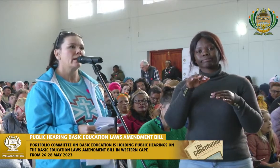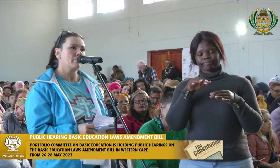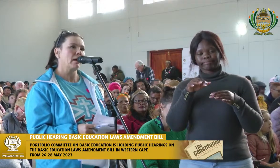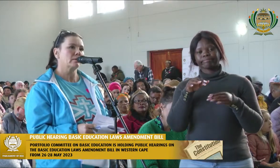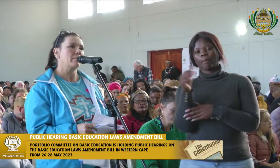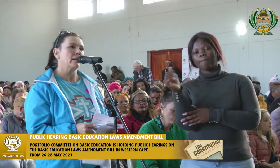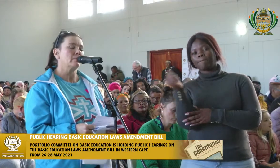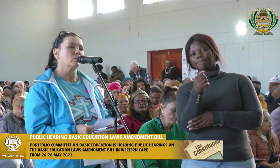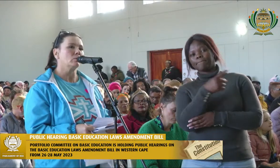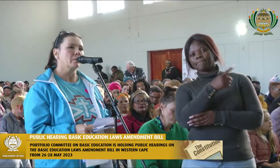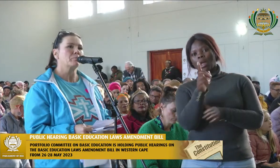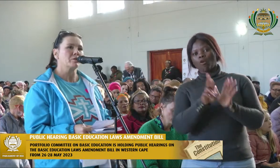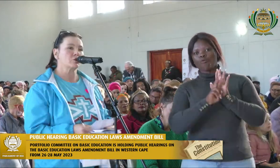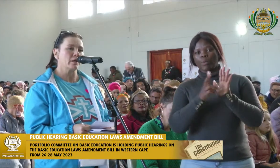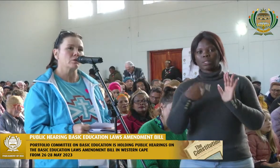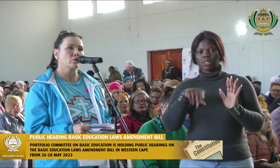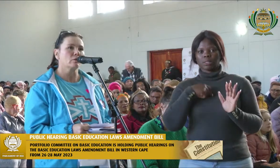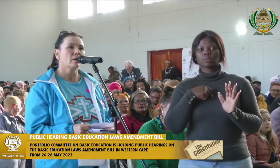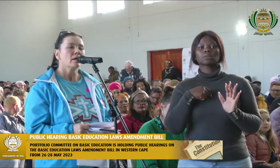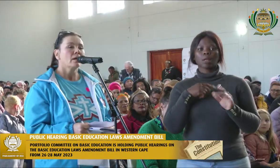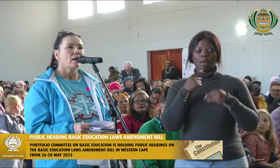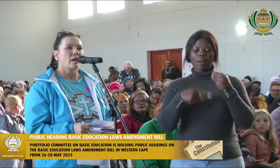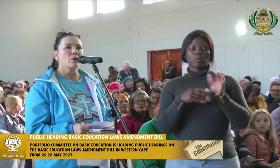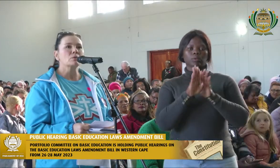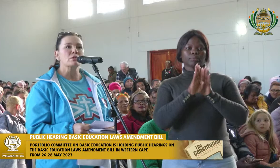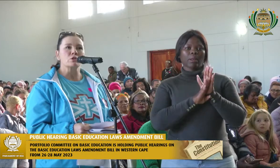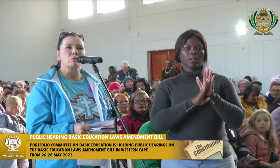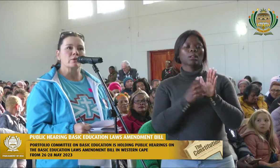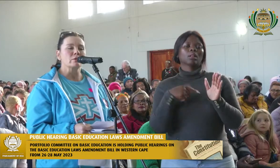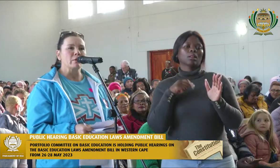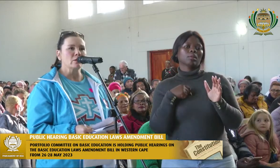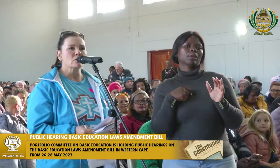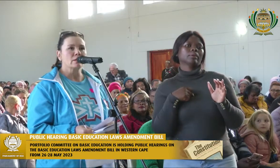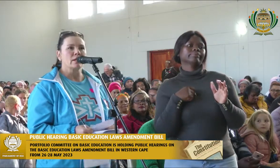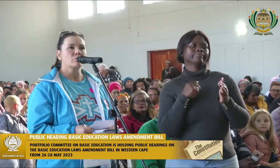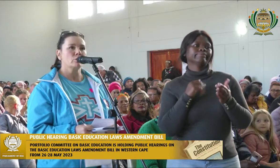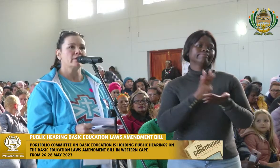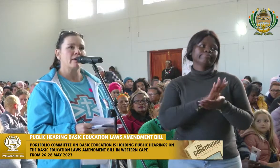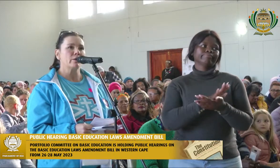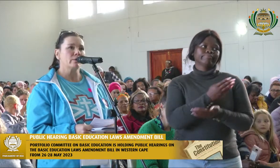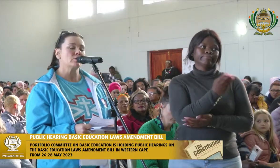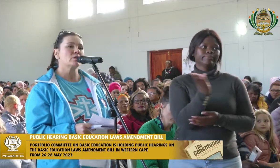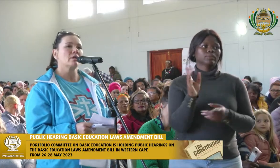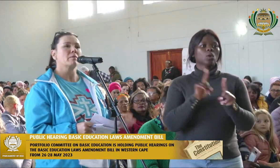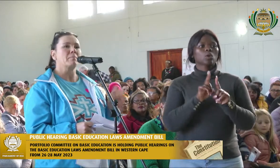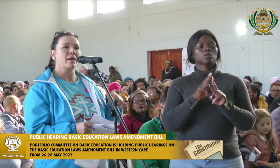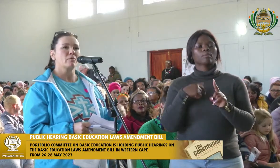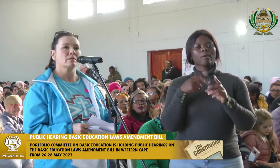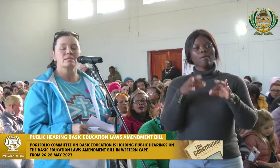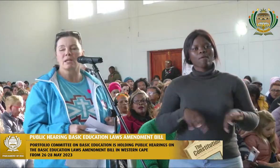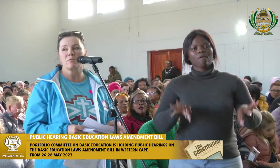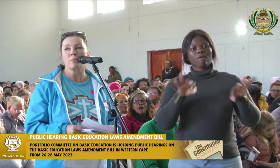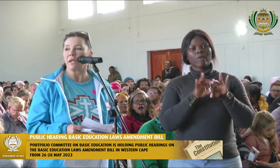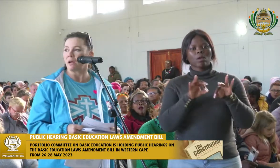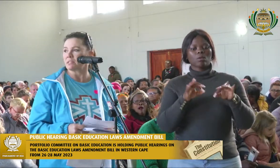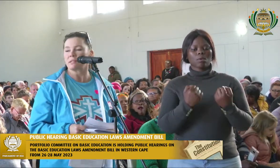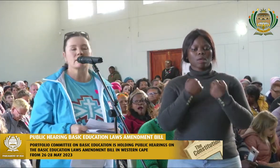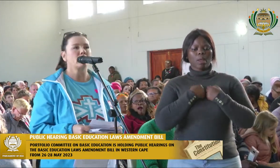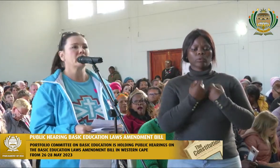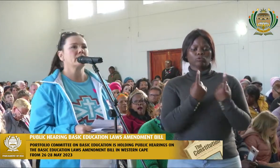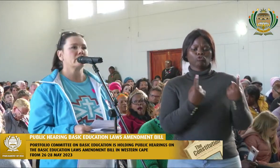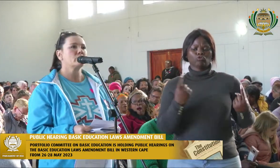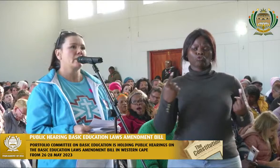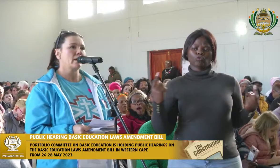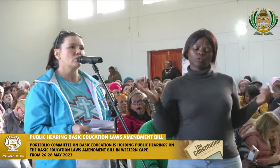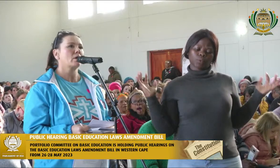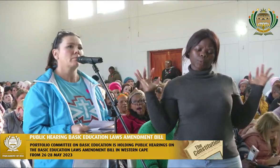to say about the Bella Bill. We appreciate you. And I also just want to mention that I truly value each and every parent and everybody else that's